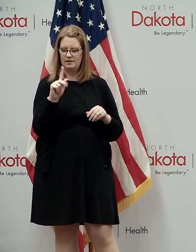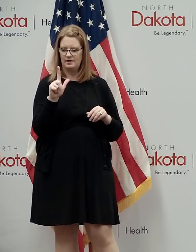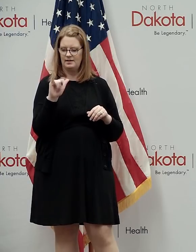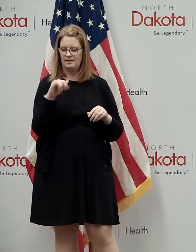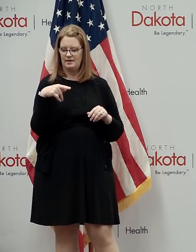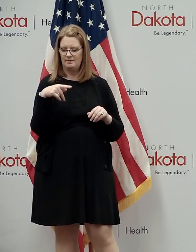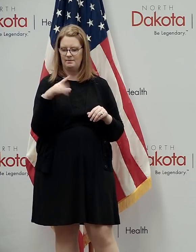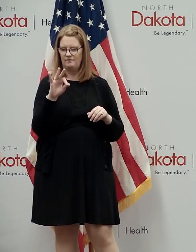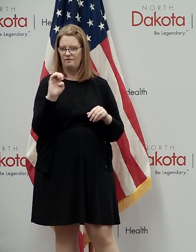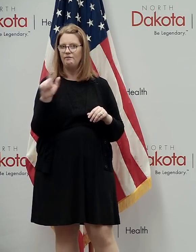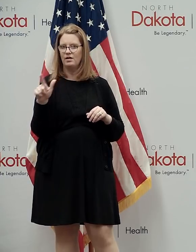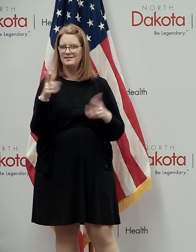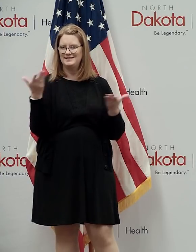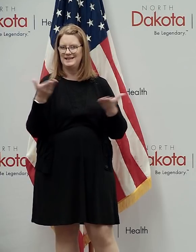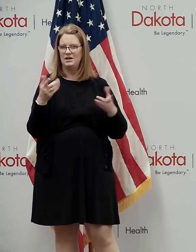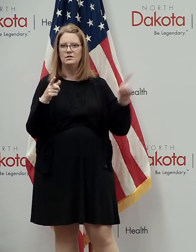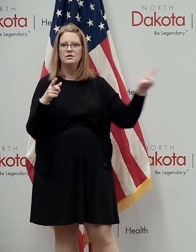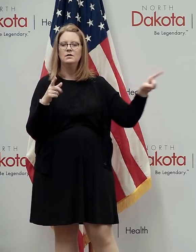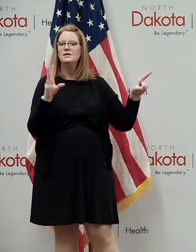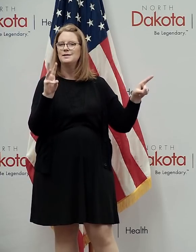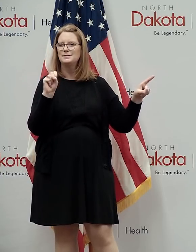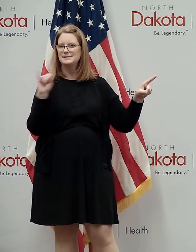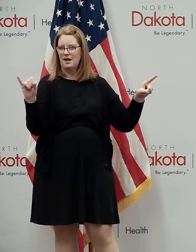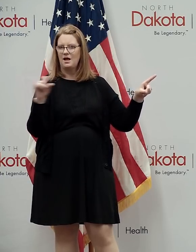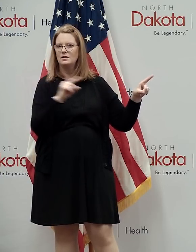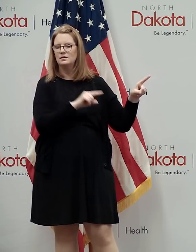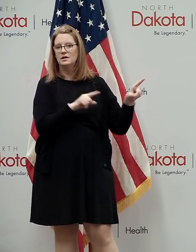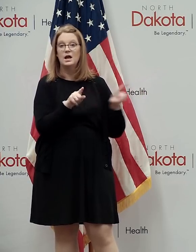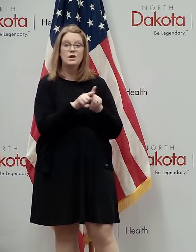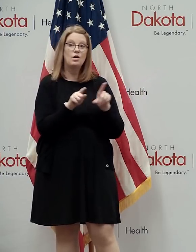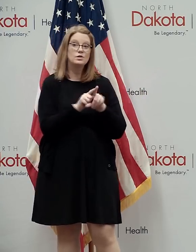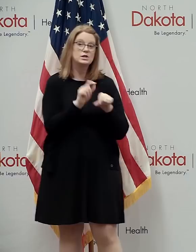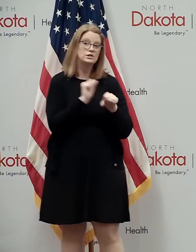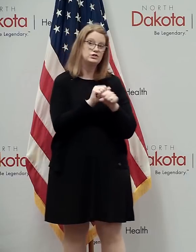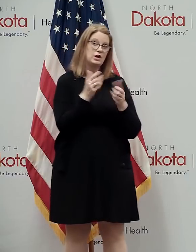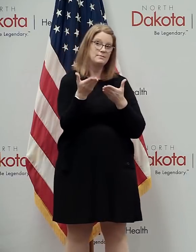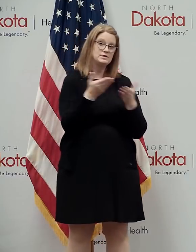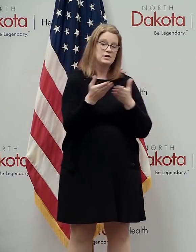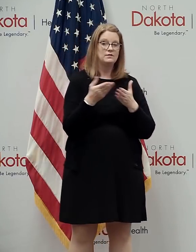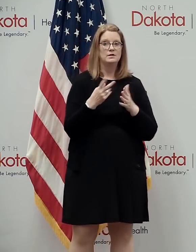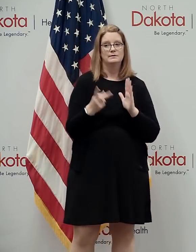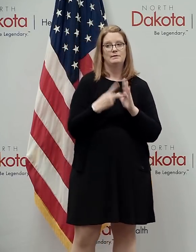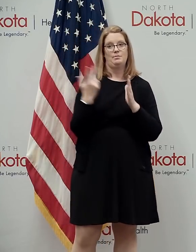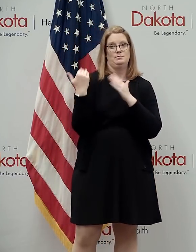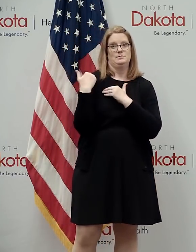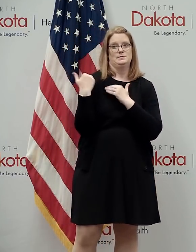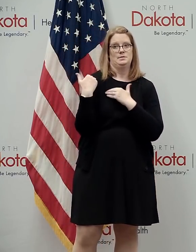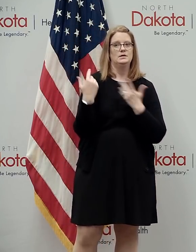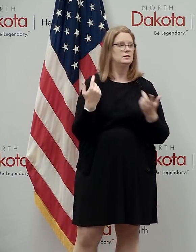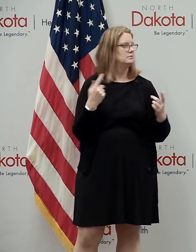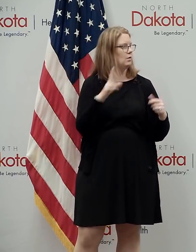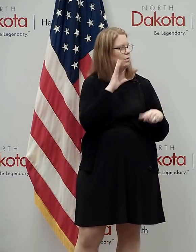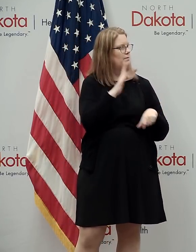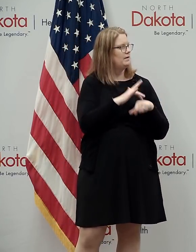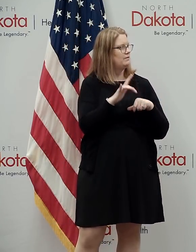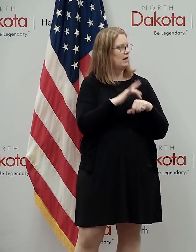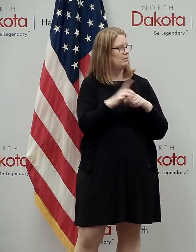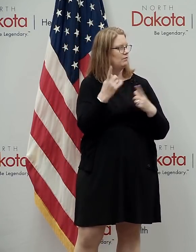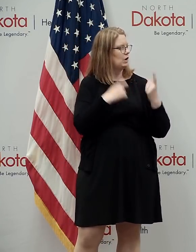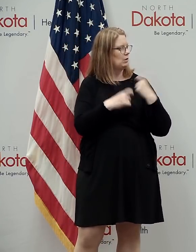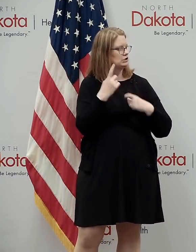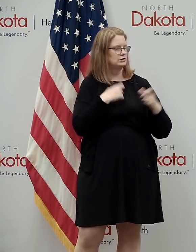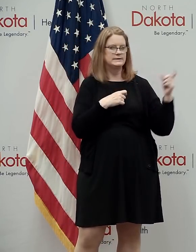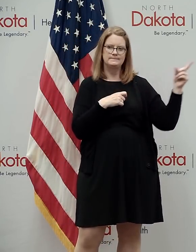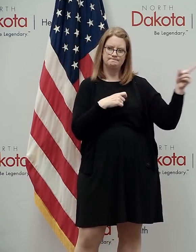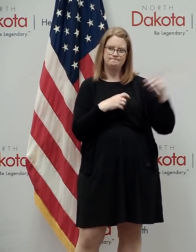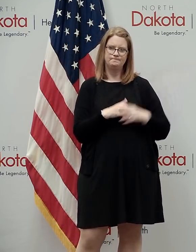course, leads Workforce Safety Insurance, WSI, and is doing Job Service, doing double duty right now. He'll be available for questions as